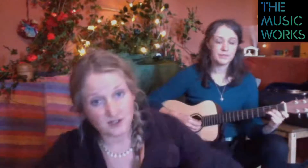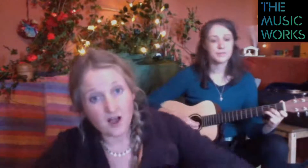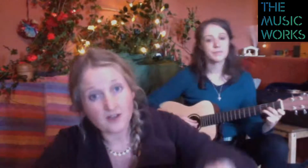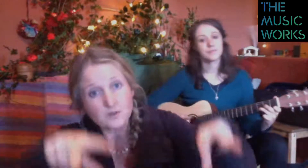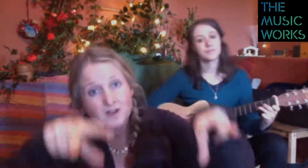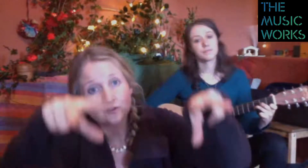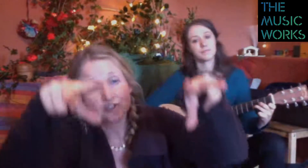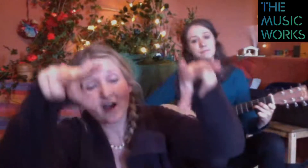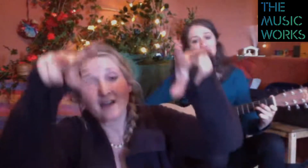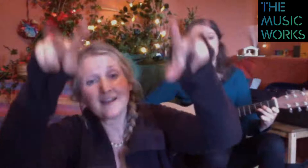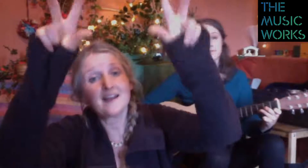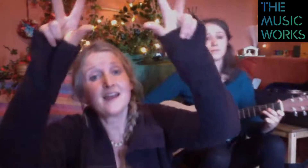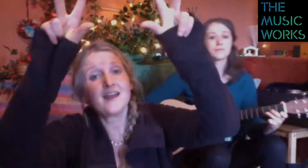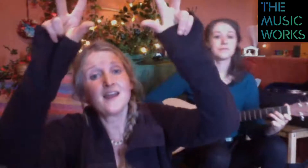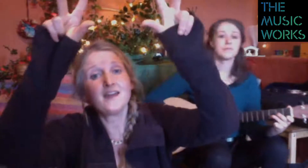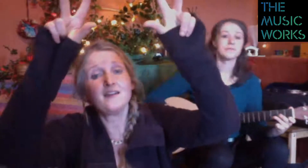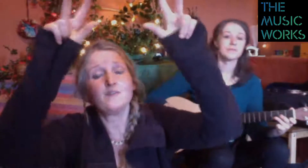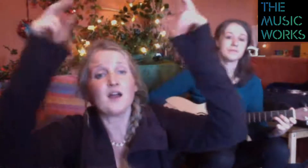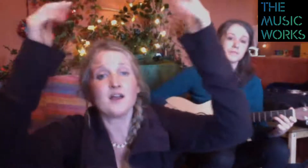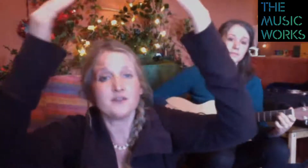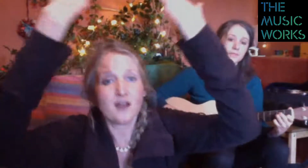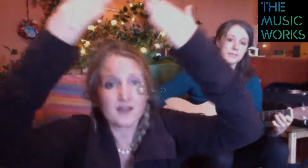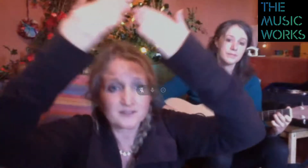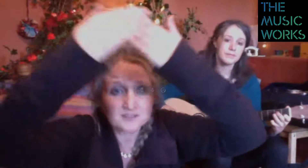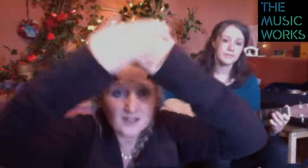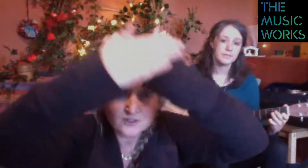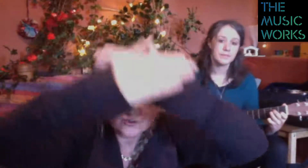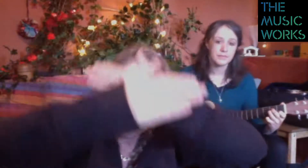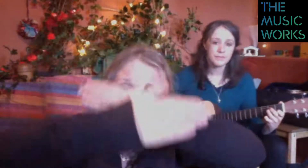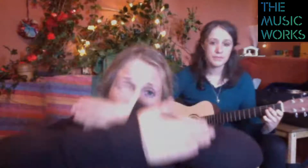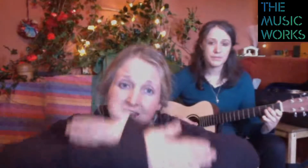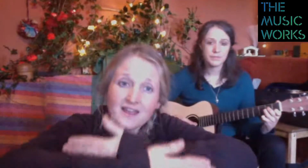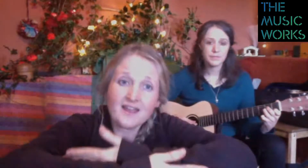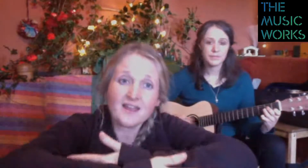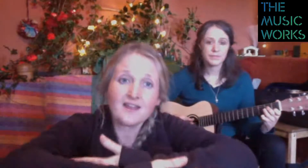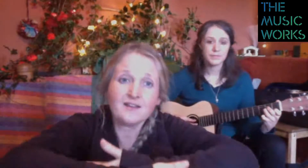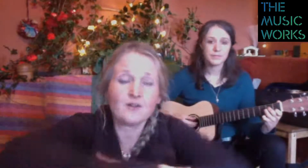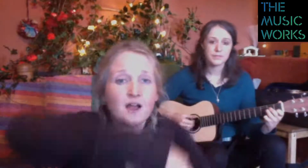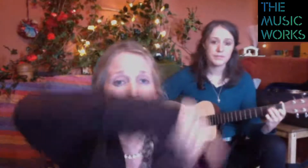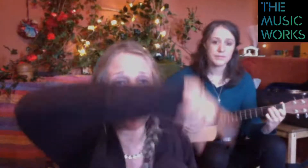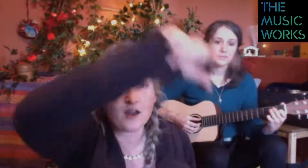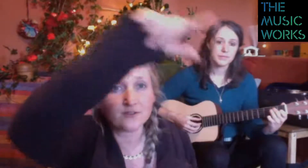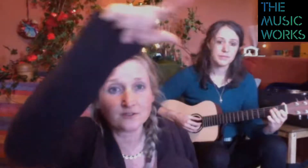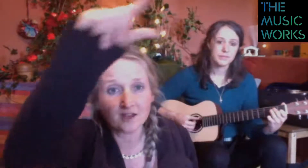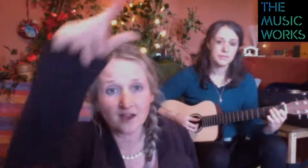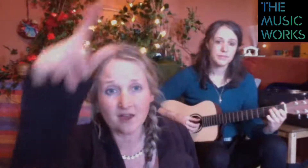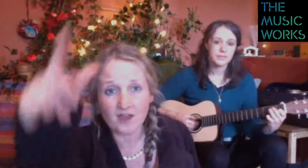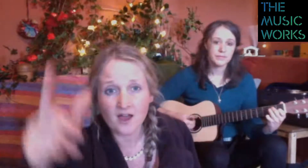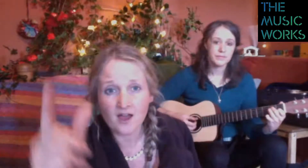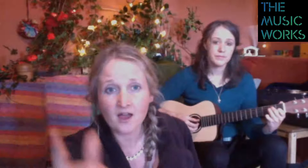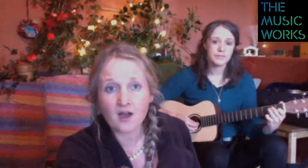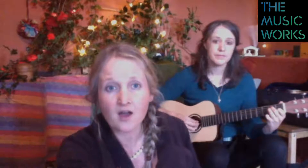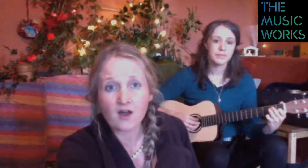Stars will shine clearer, night draw nearer under the harvest moon.